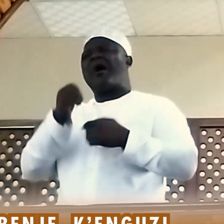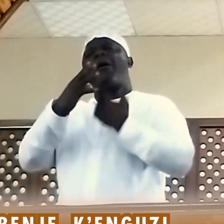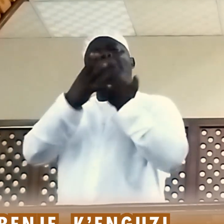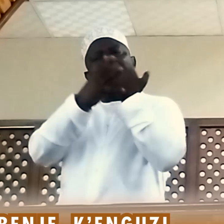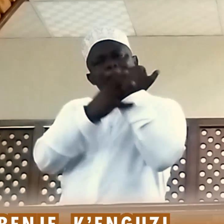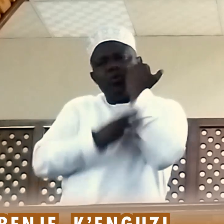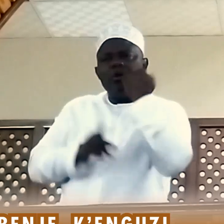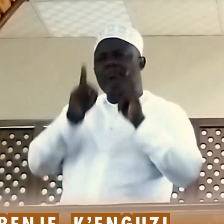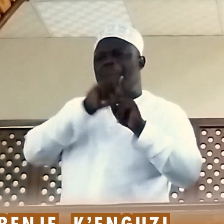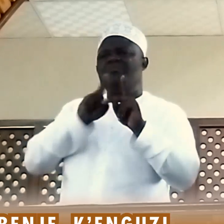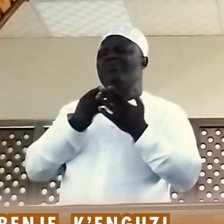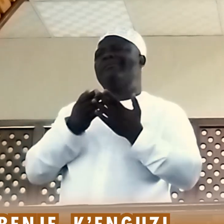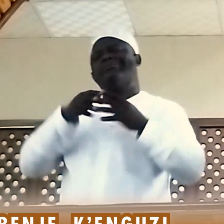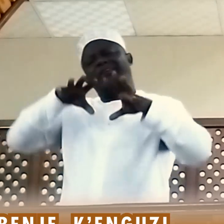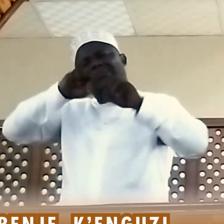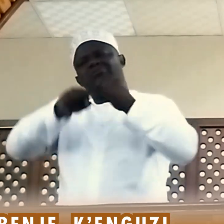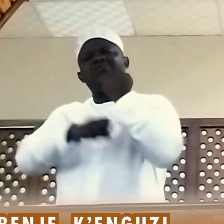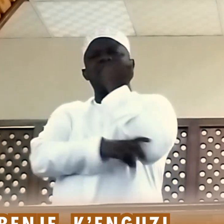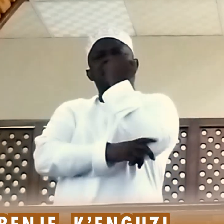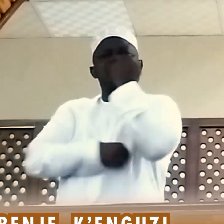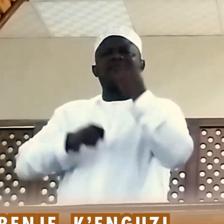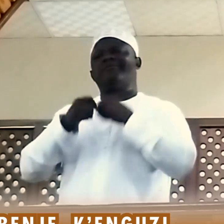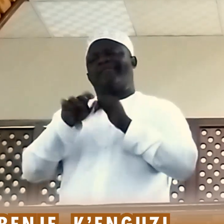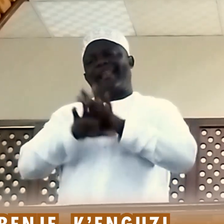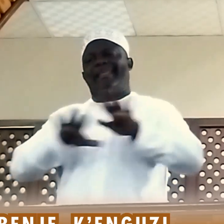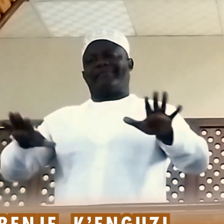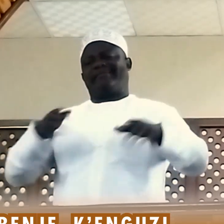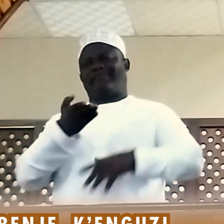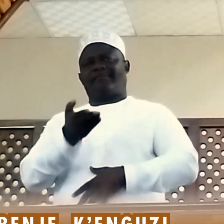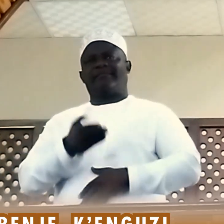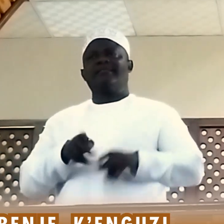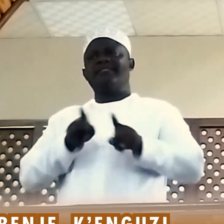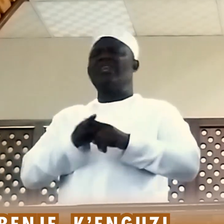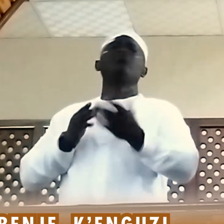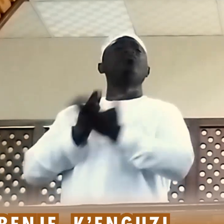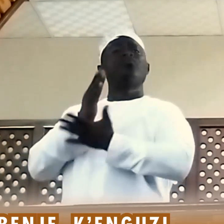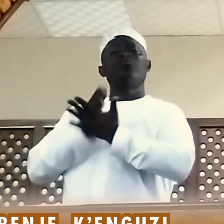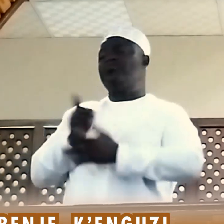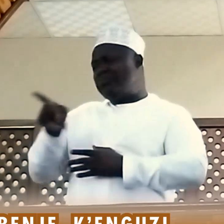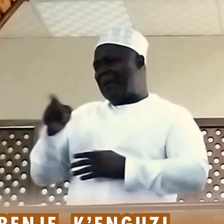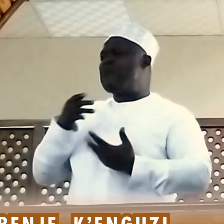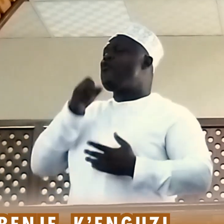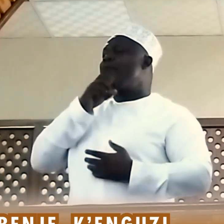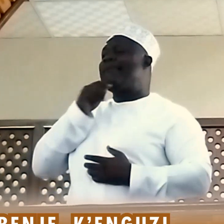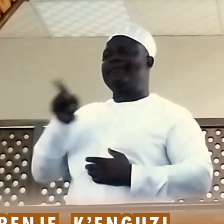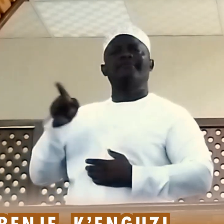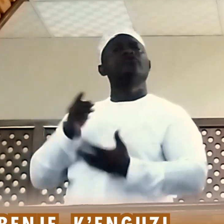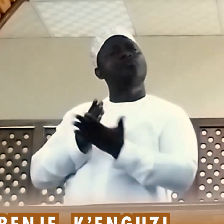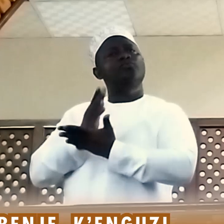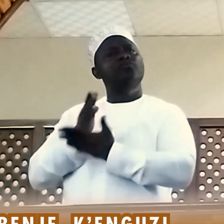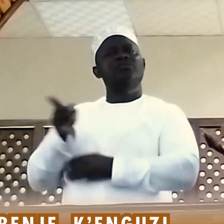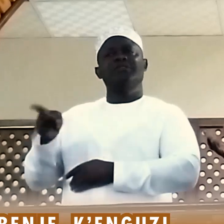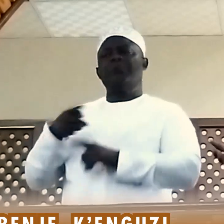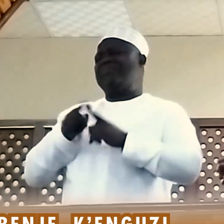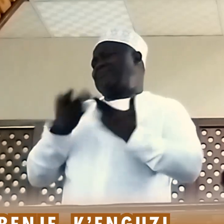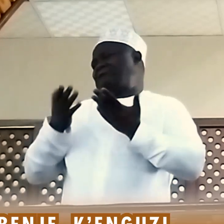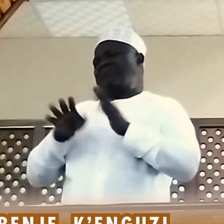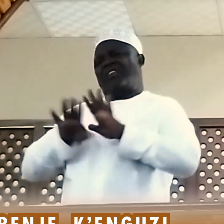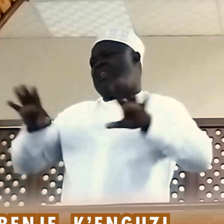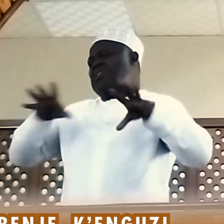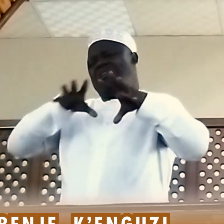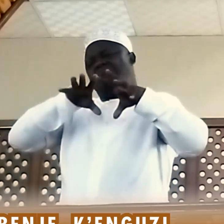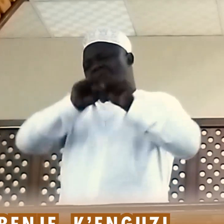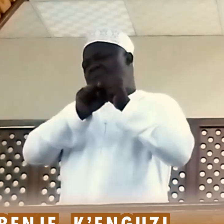ery'omunaku ne ligenda naye nga olaba nti ddala ye nannyini lyo naye ne